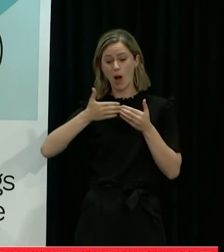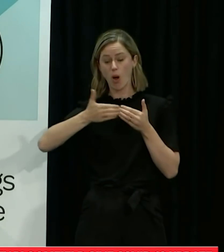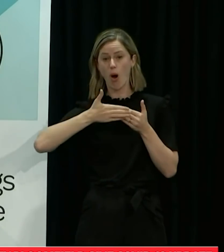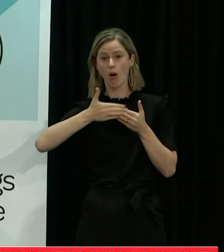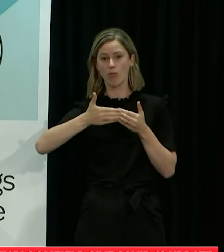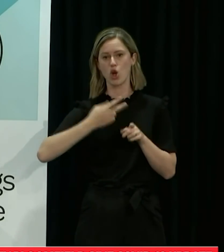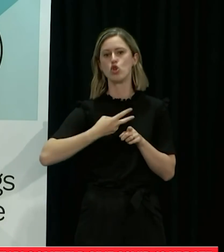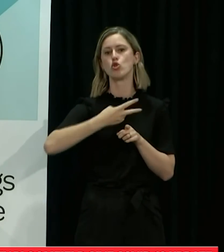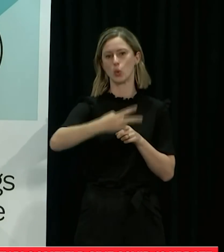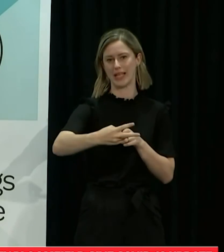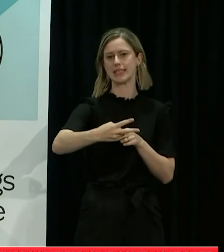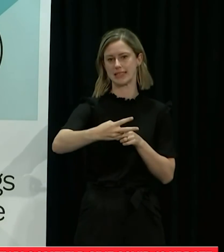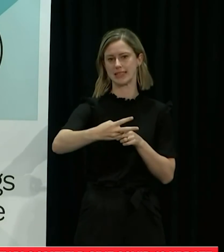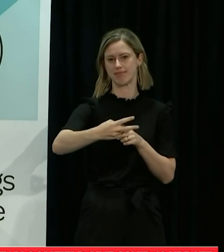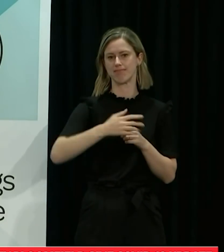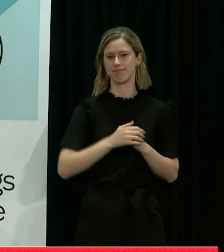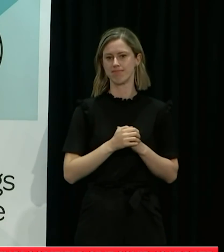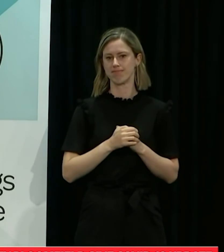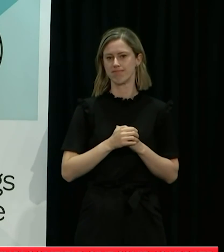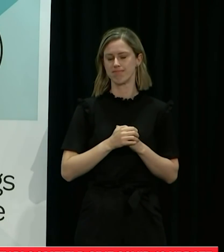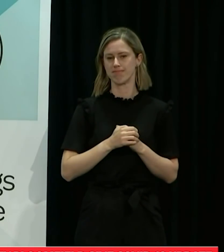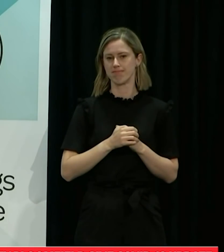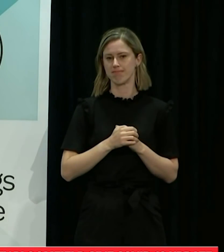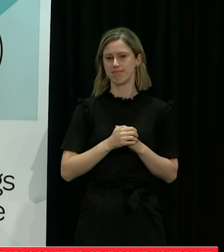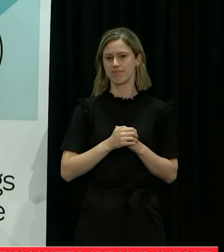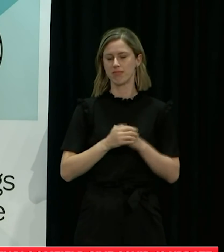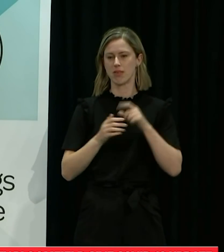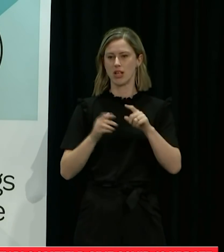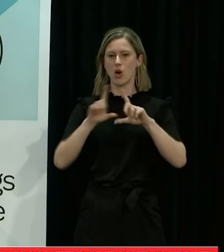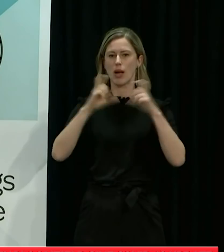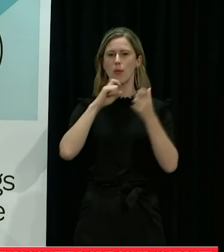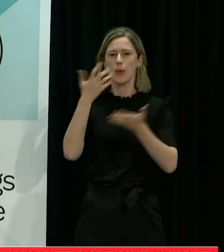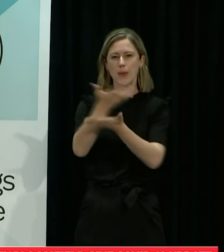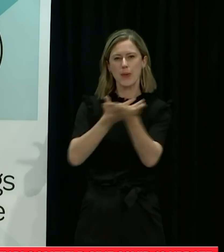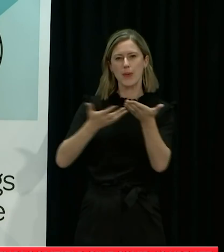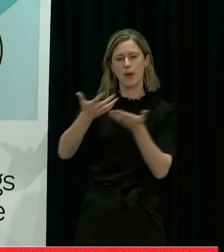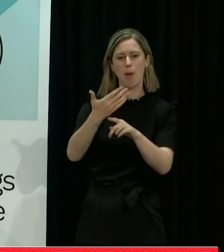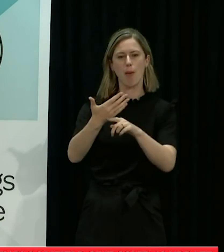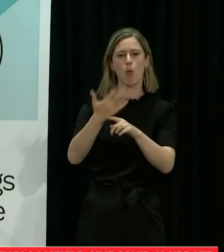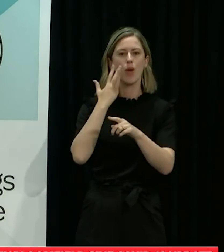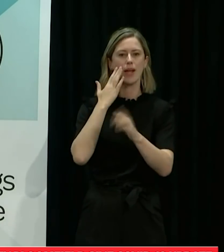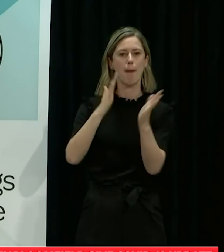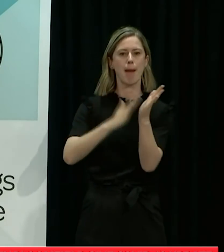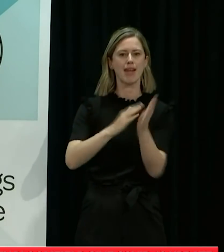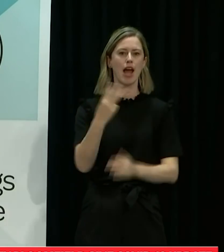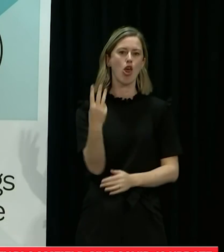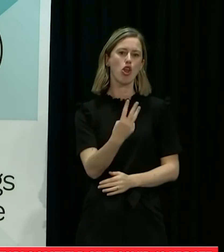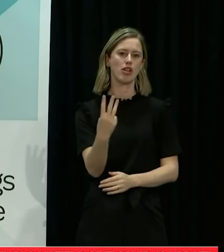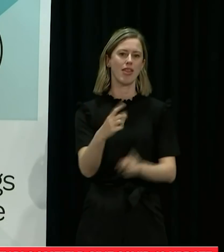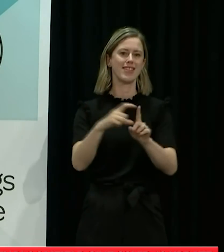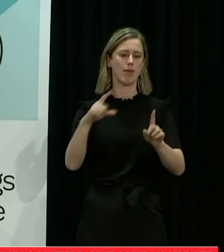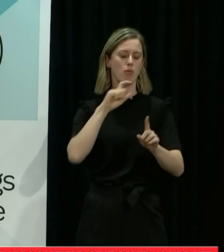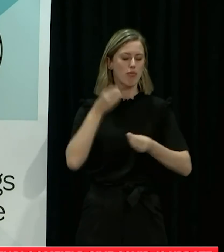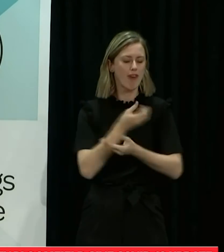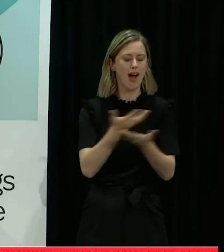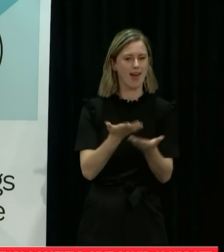next 2 weeks. Cabinet will review settings again and provide an update before the summer break on Monday, the 13th of